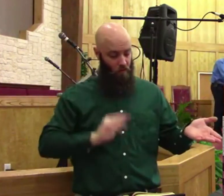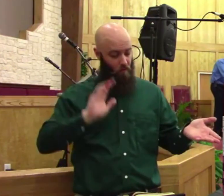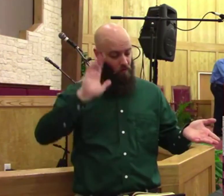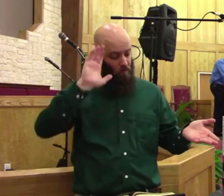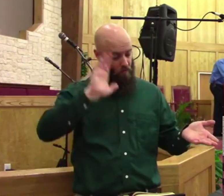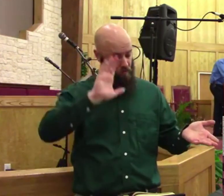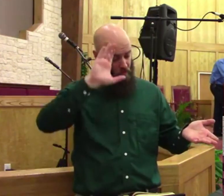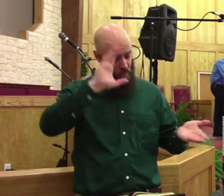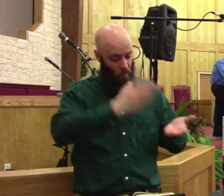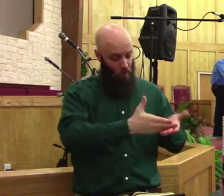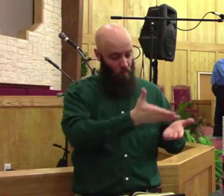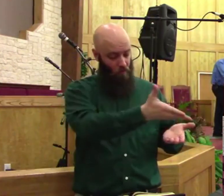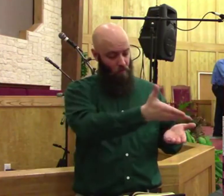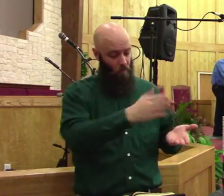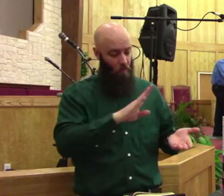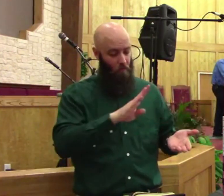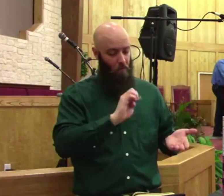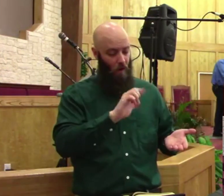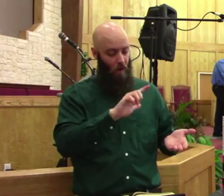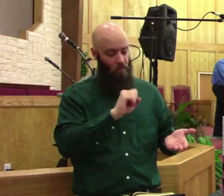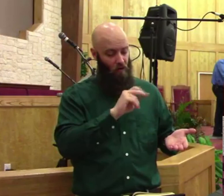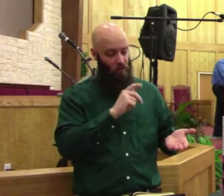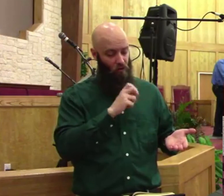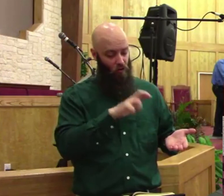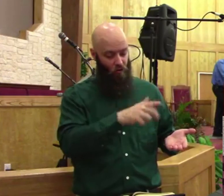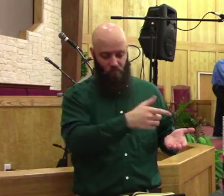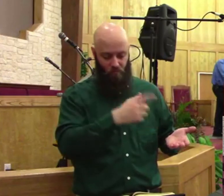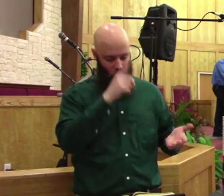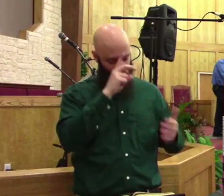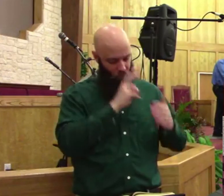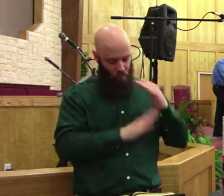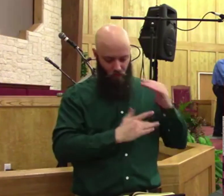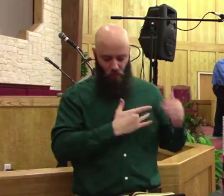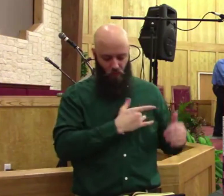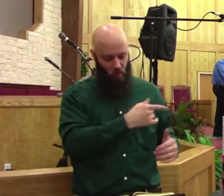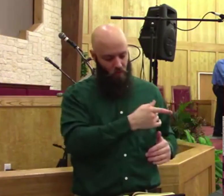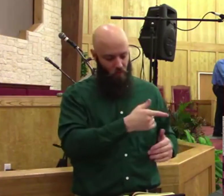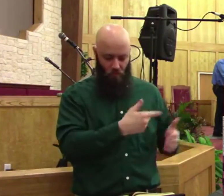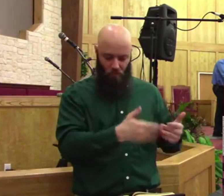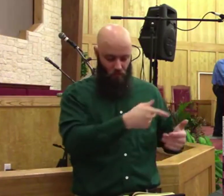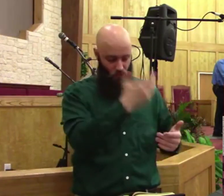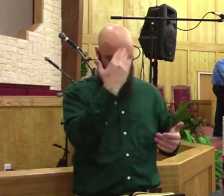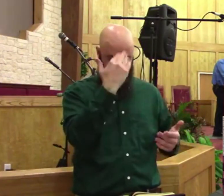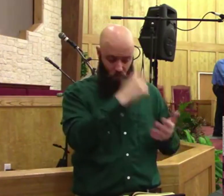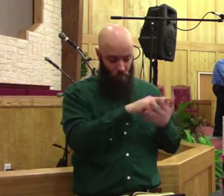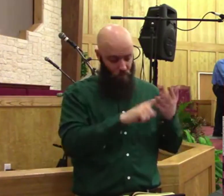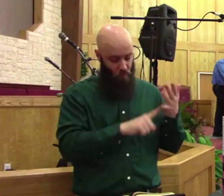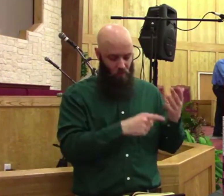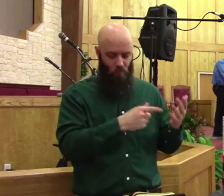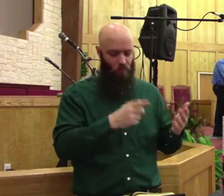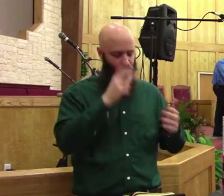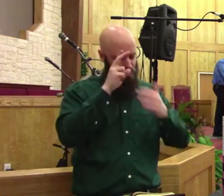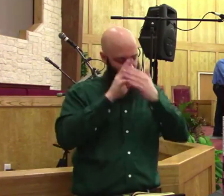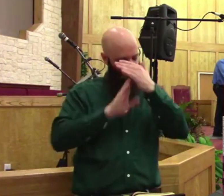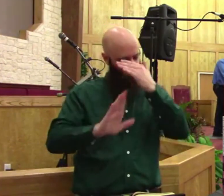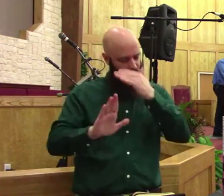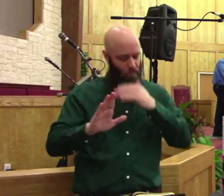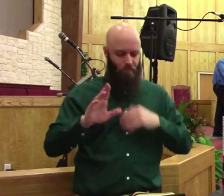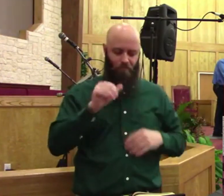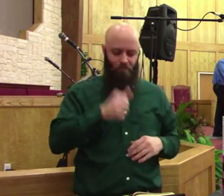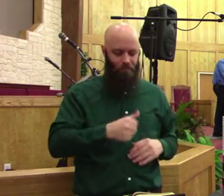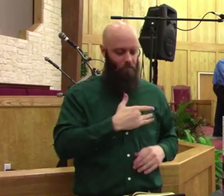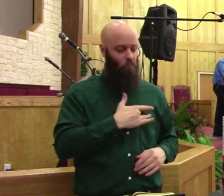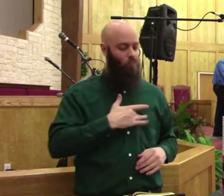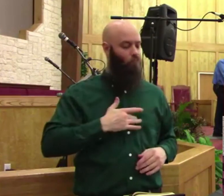Belshazzar, have not humbled your heart, though you knew all this. But you have lifted up